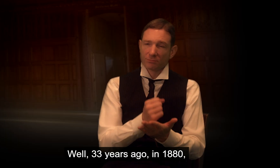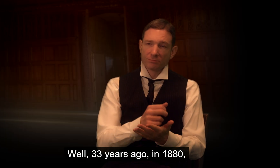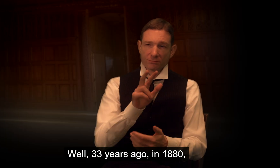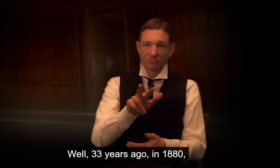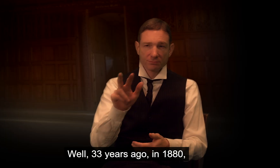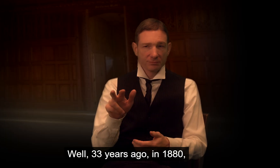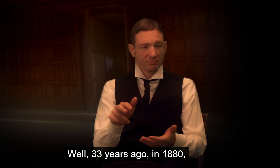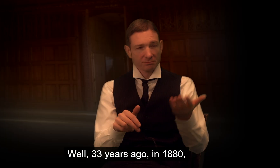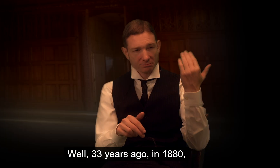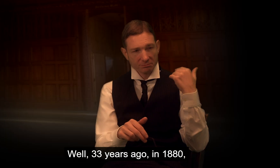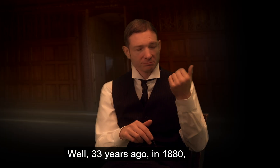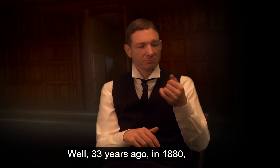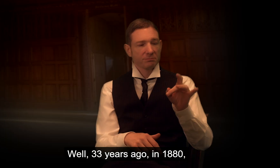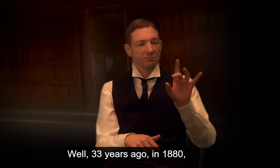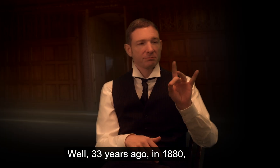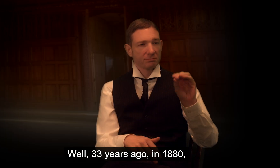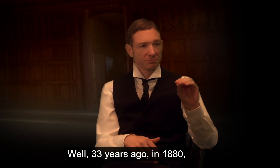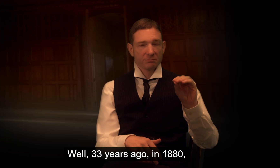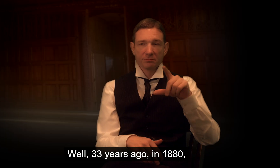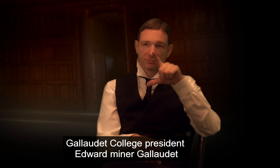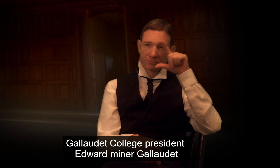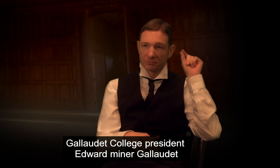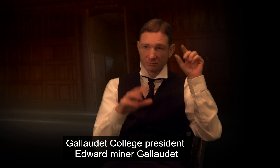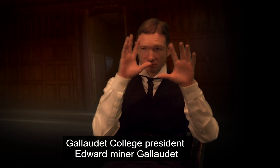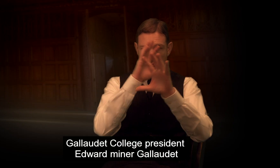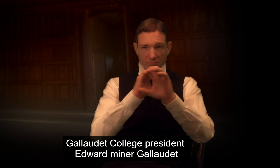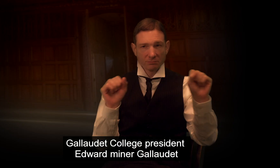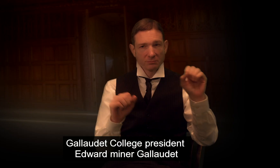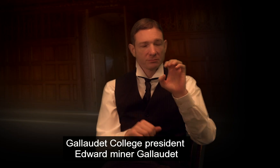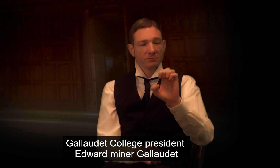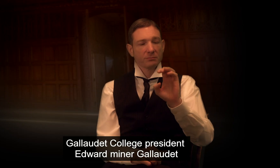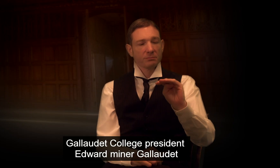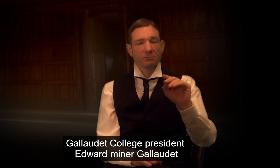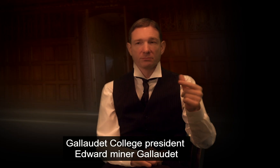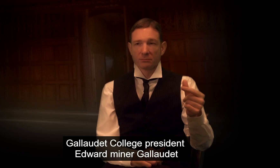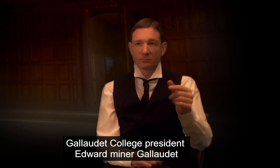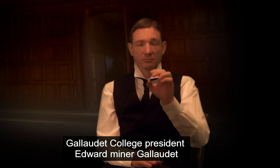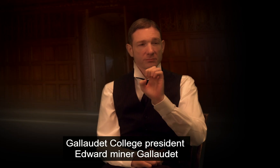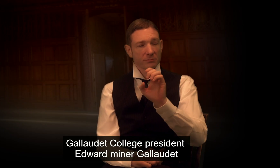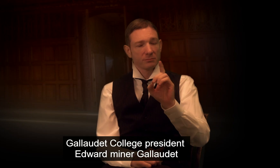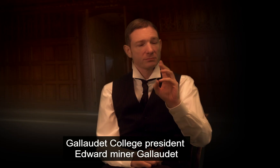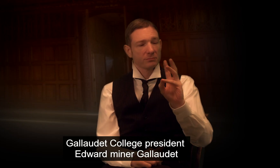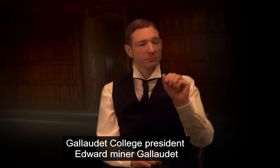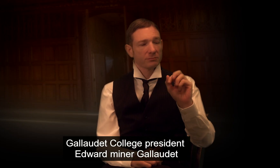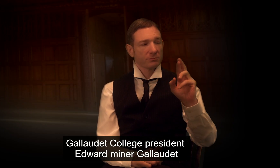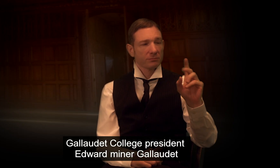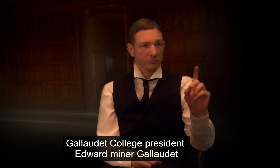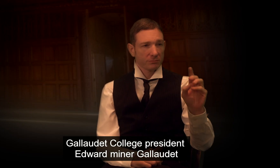Well, 33 years ago, in 1880, Gallaudet College president, Edward Minor Gallaudet,